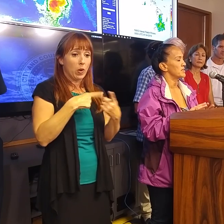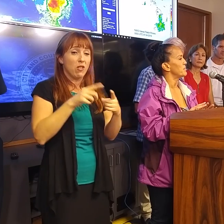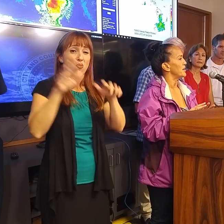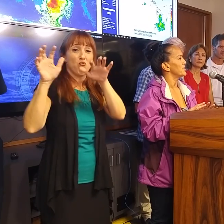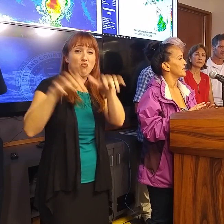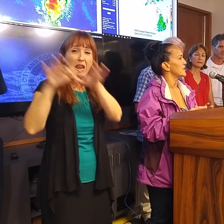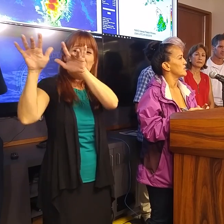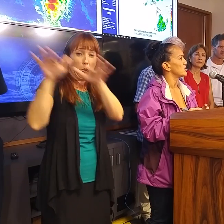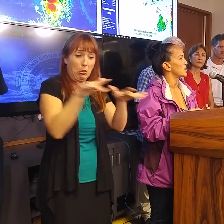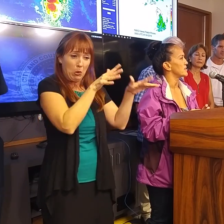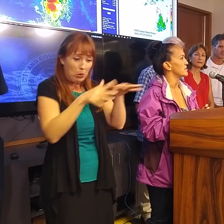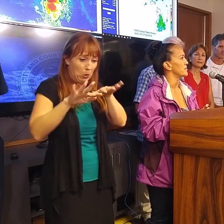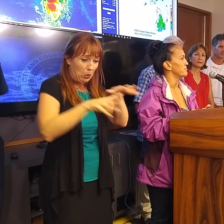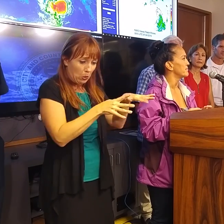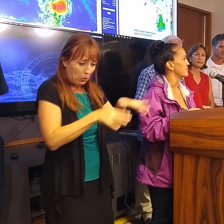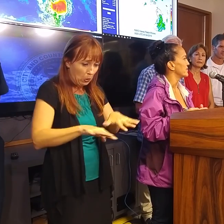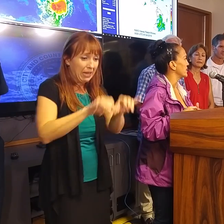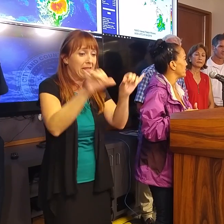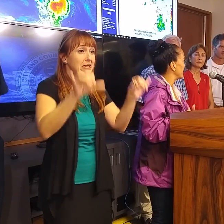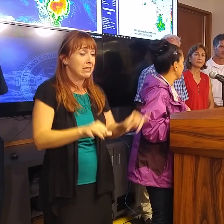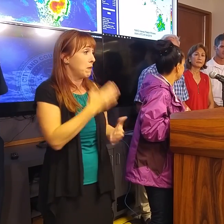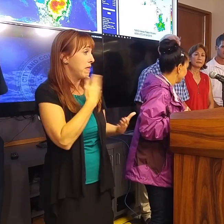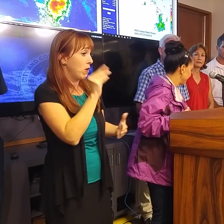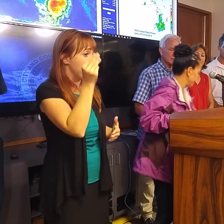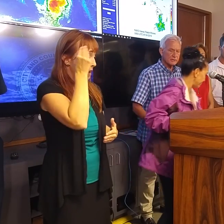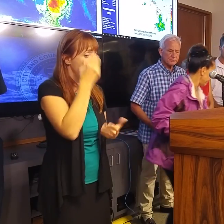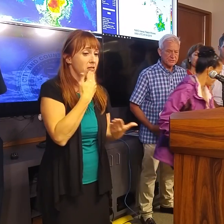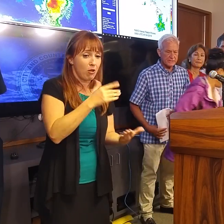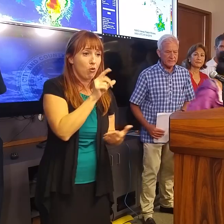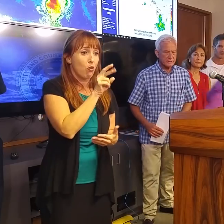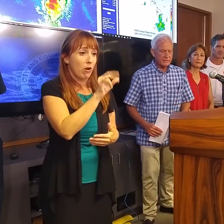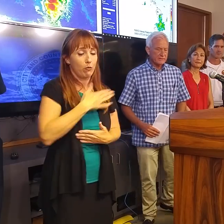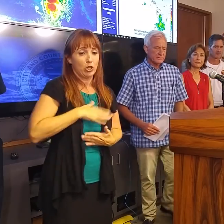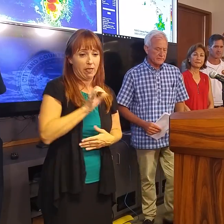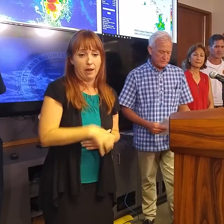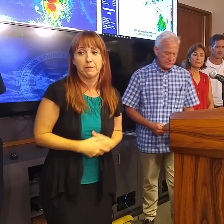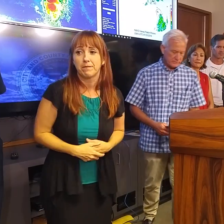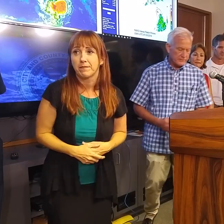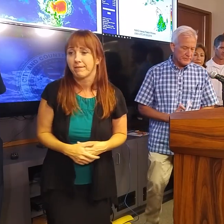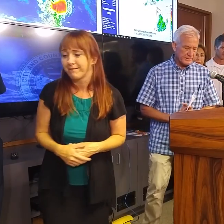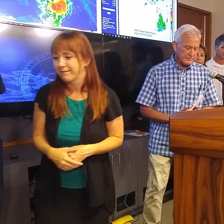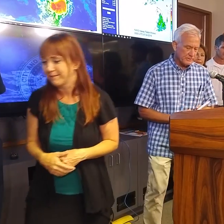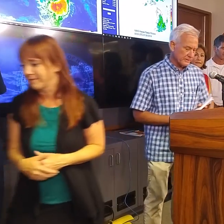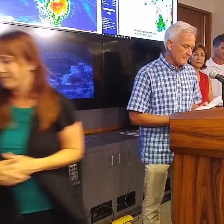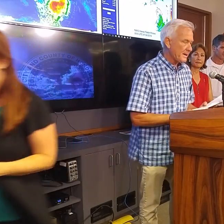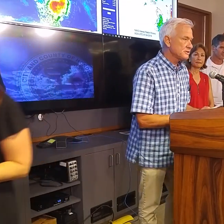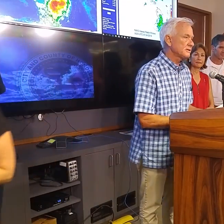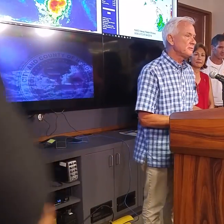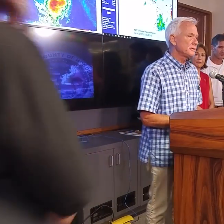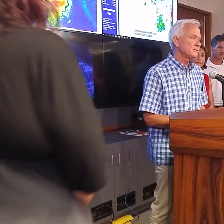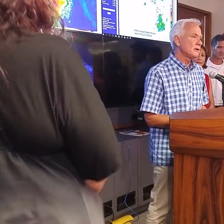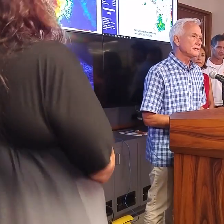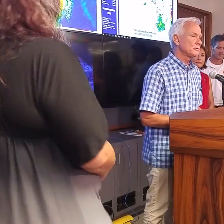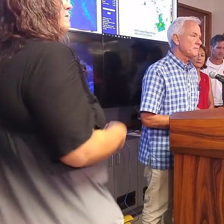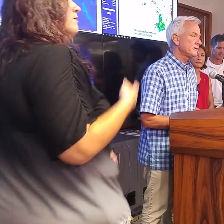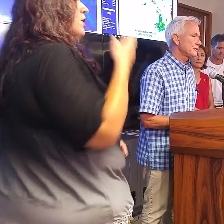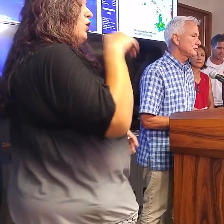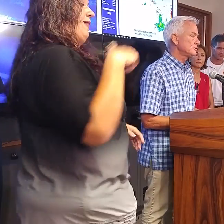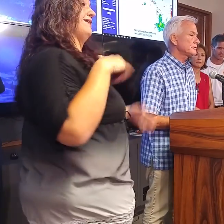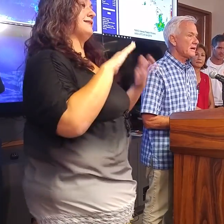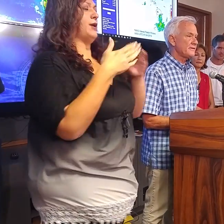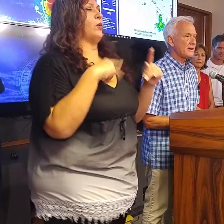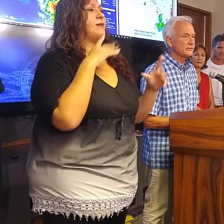rainwater somehow does get into our system. Thank you, Mayor. Thank you, Lori. Appreciate it. You know, everyone, we're a compassionate community. We always worry